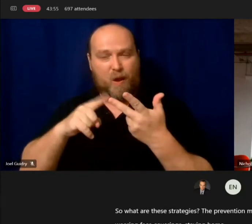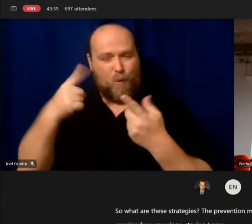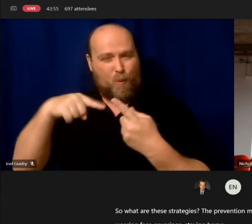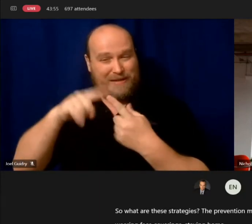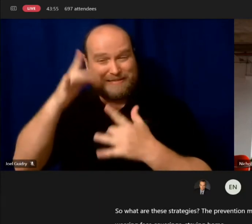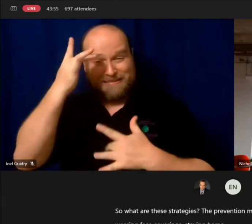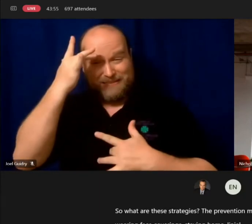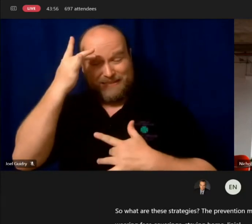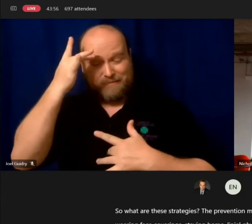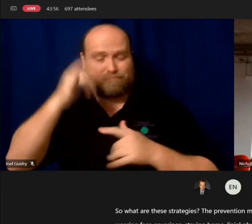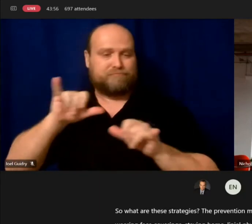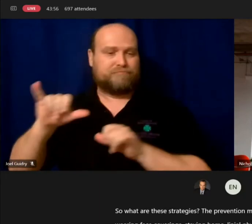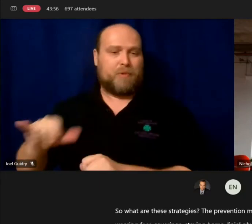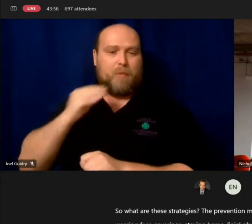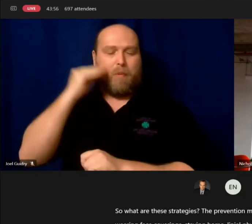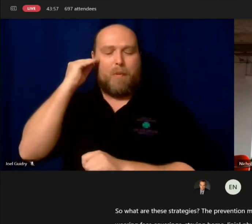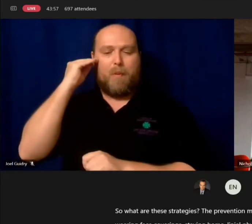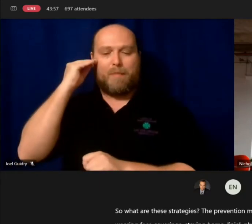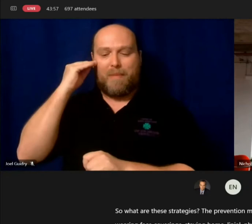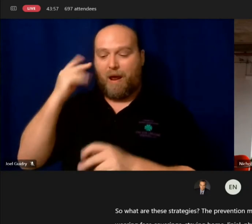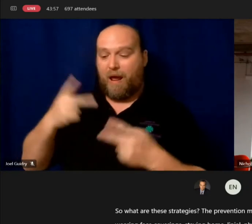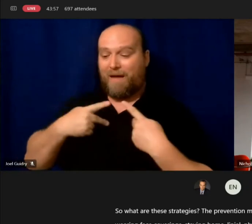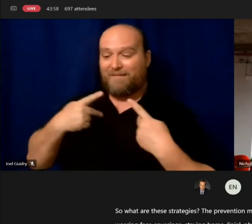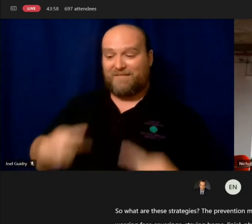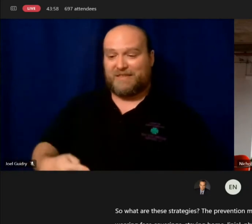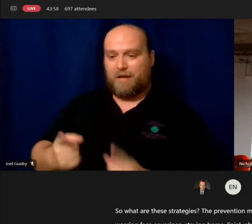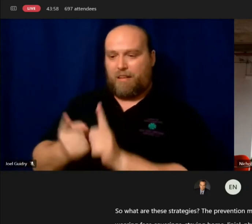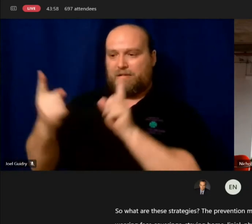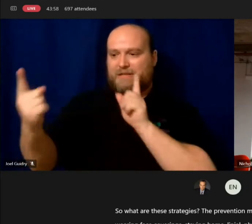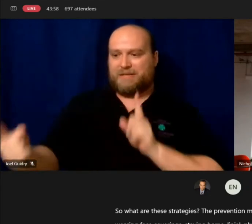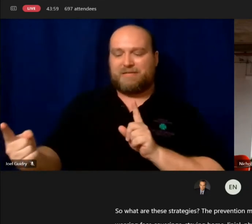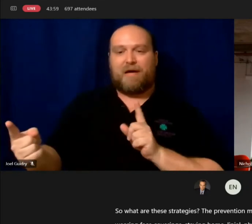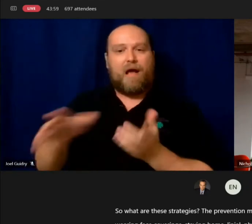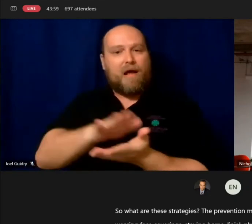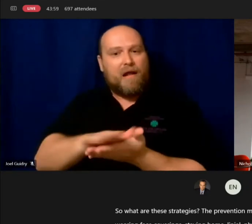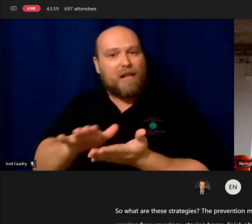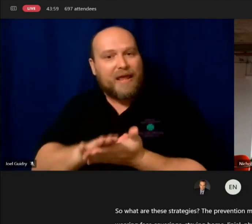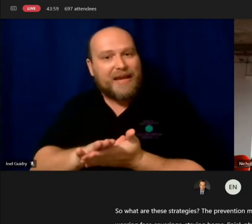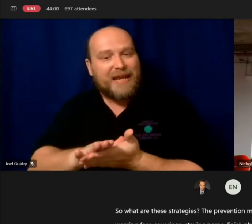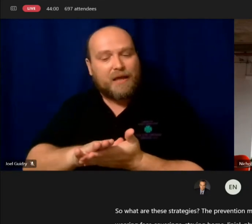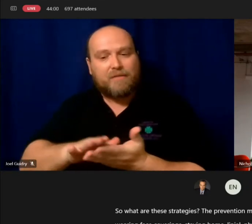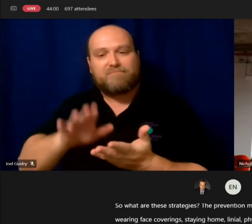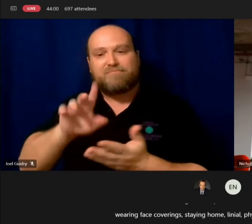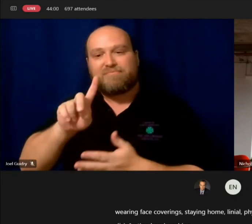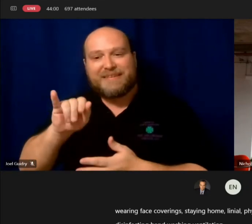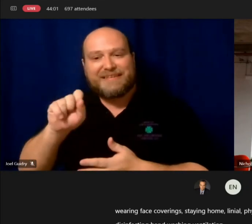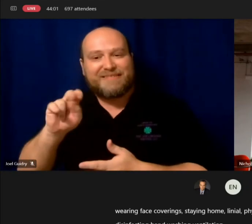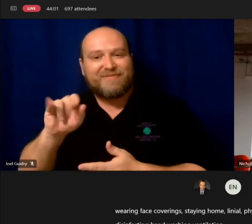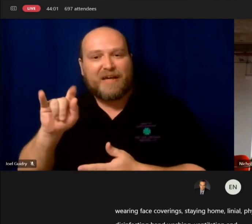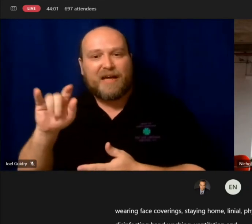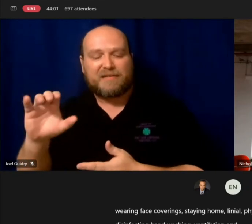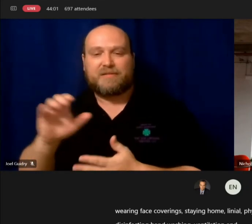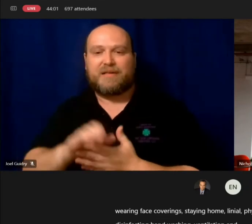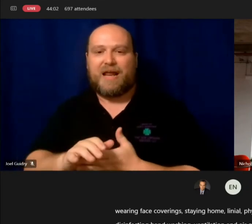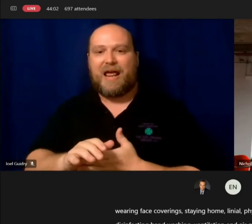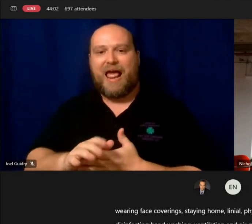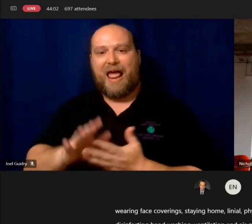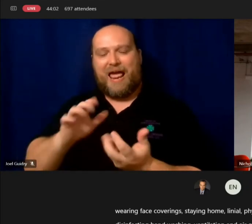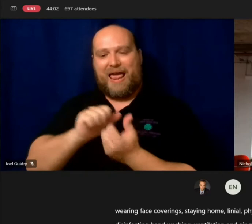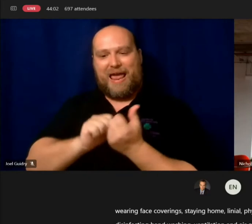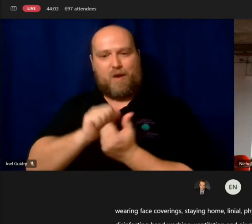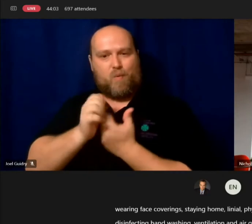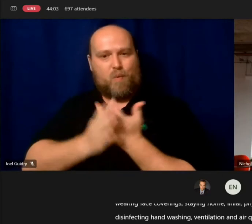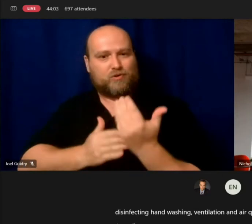distancing, cleaning and disinfecting, hand washing, ventilation, and air quality, as well as responding to cases